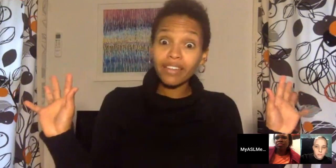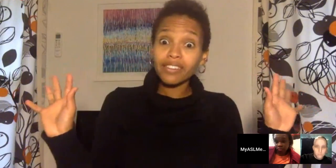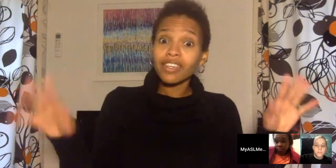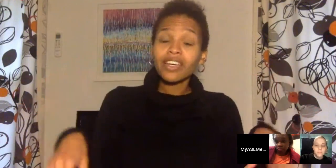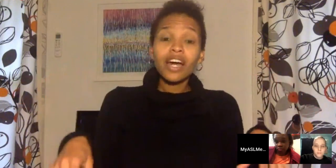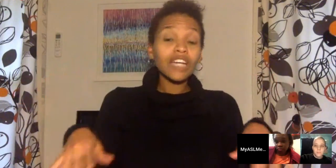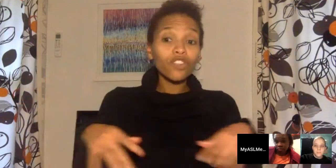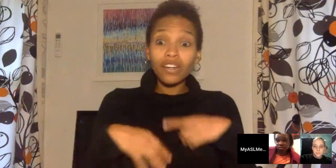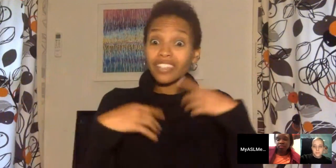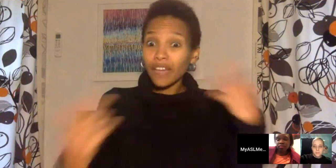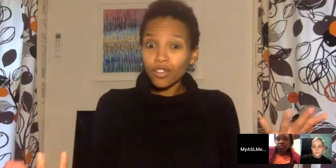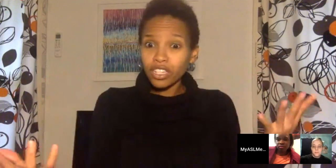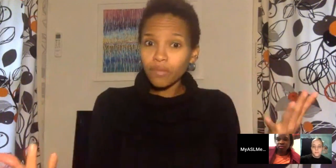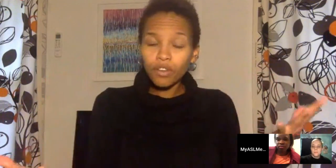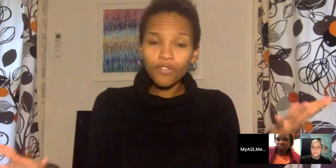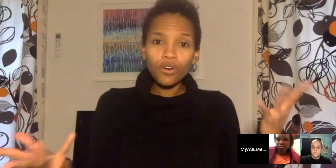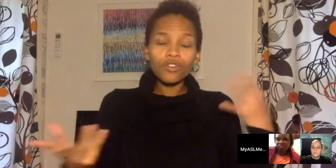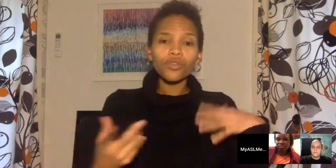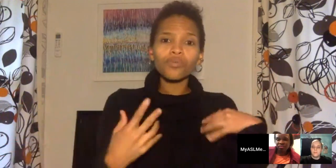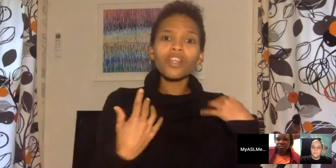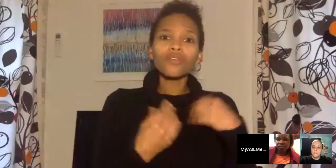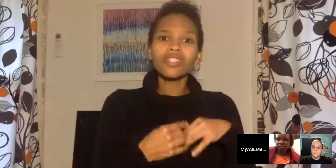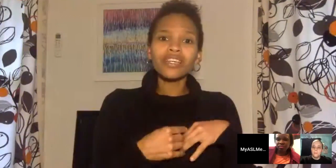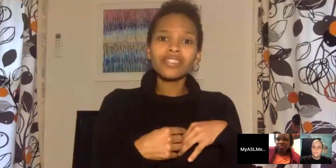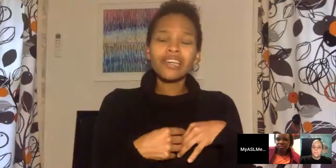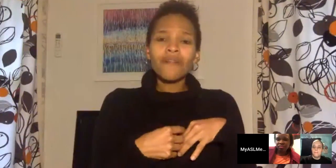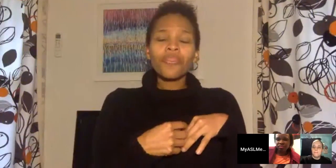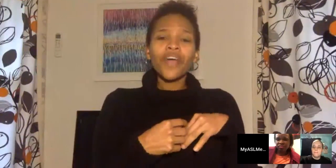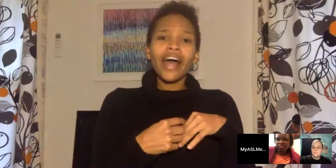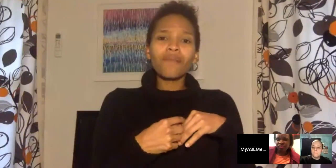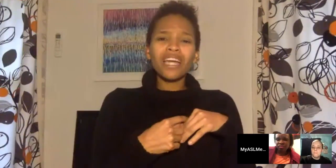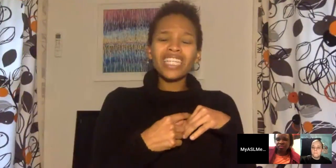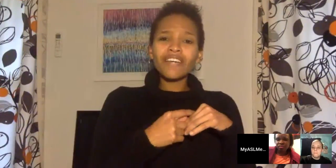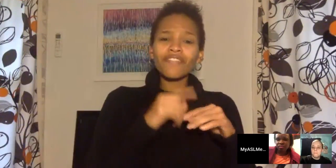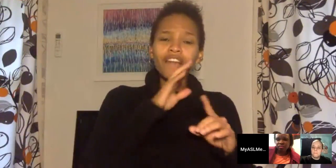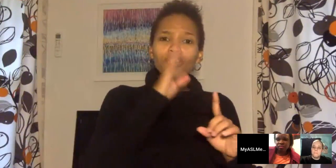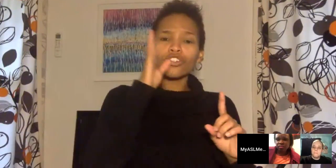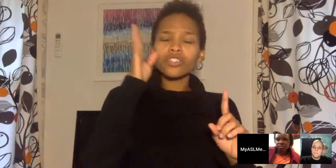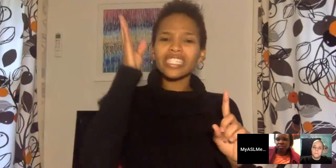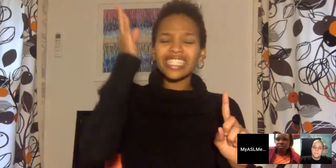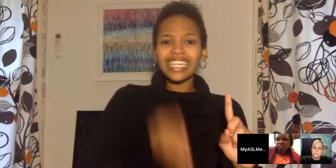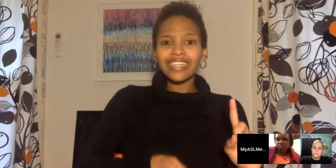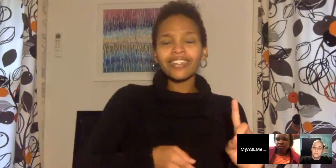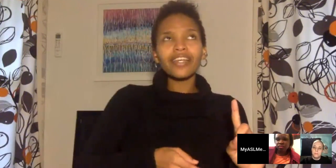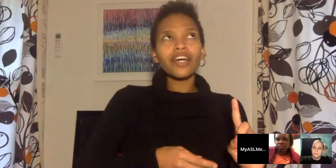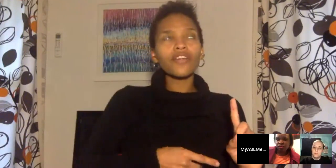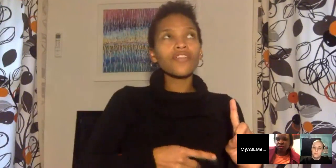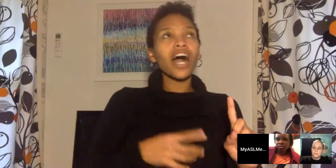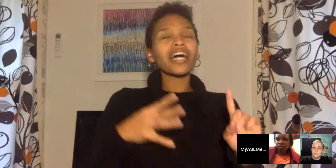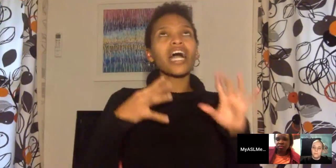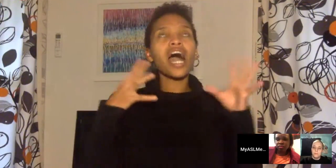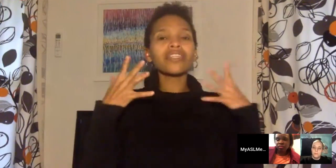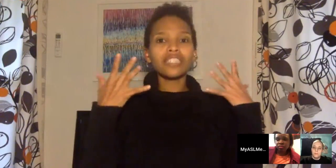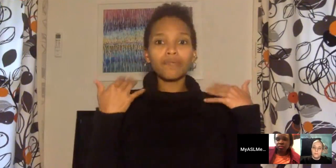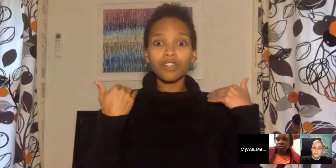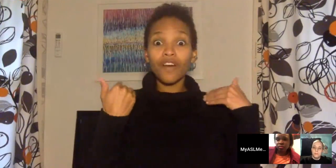meant, even though I'd never seen it before. So it's one of those things that because I've never seen the concept of